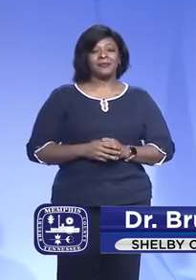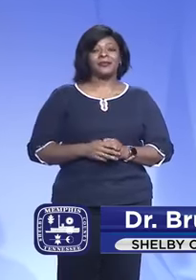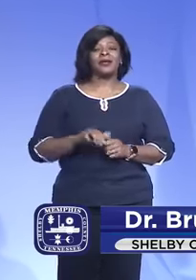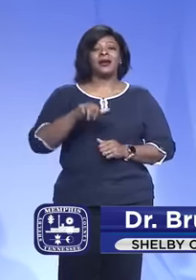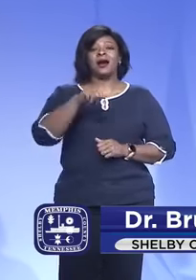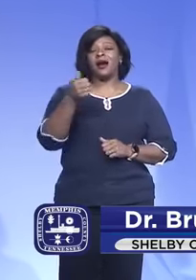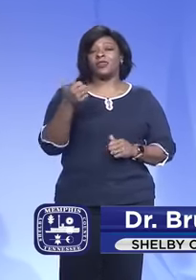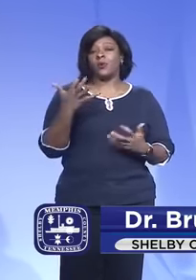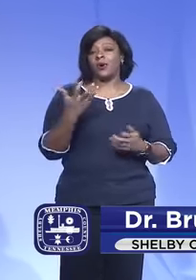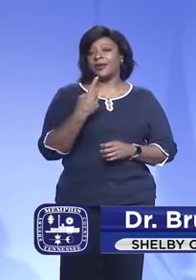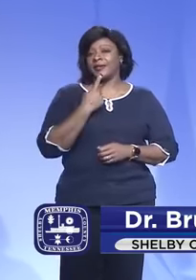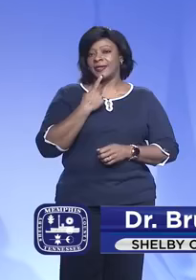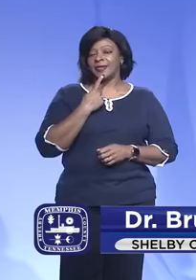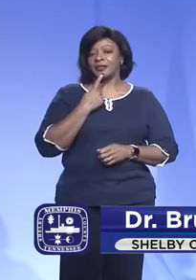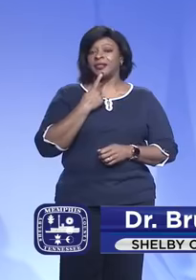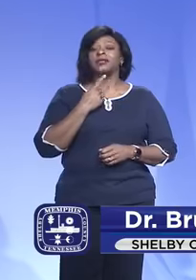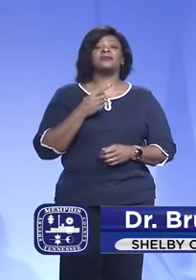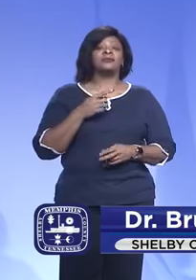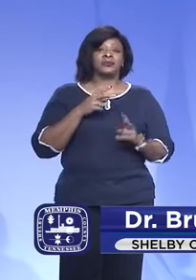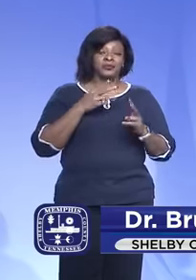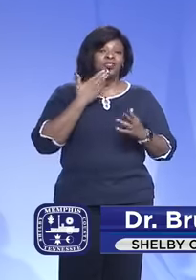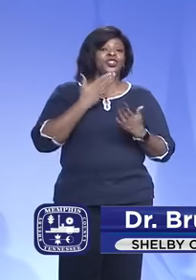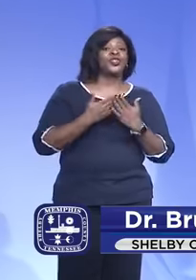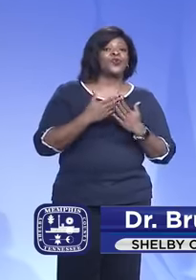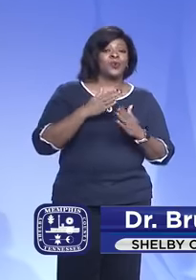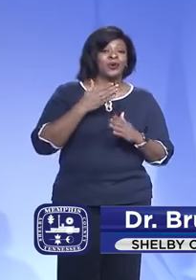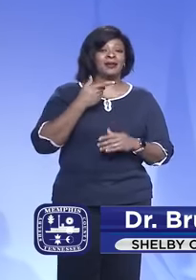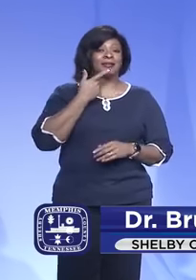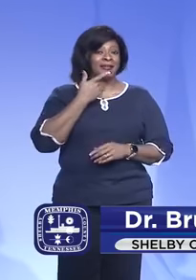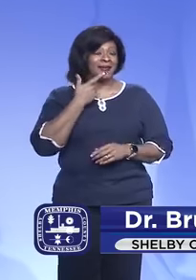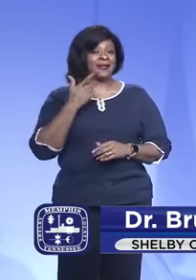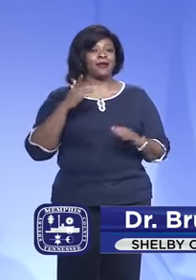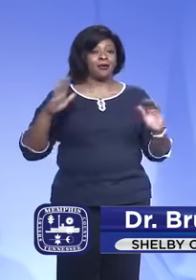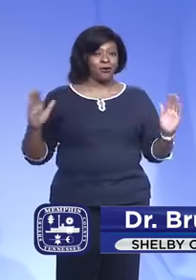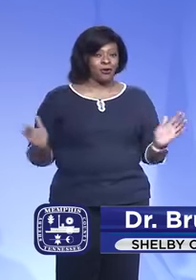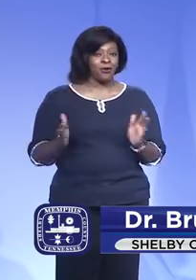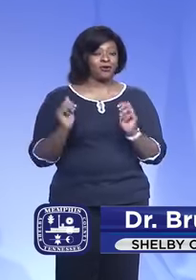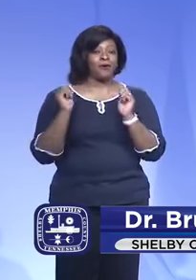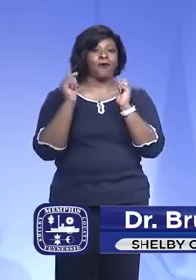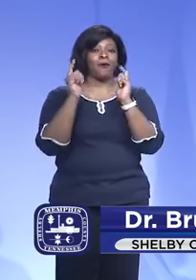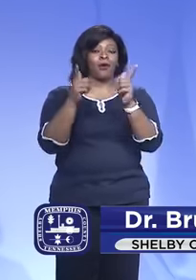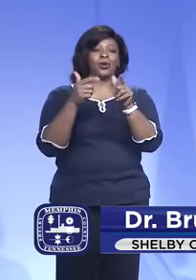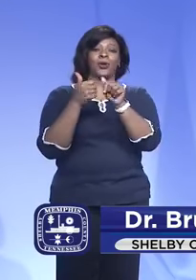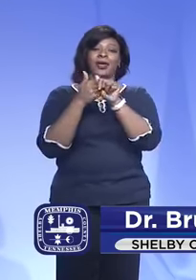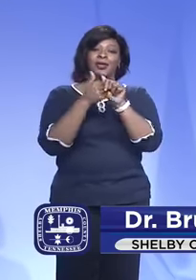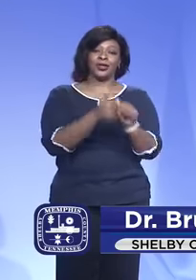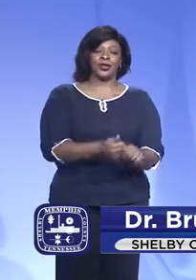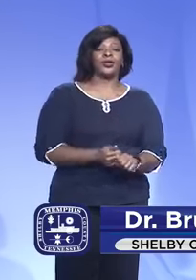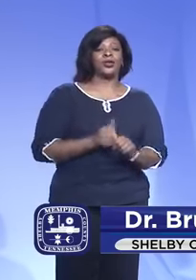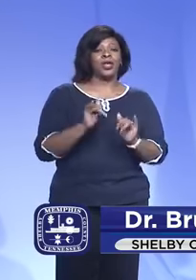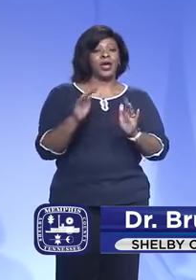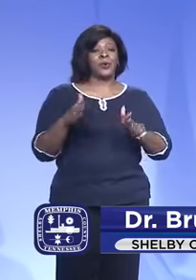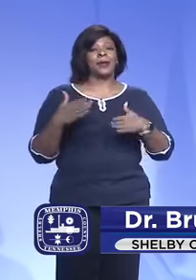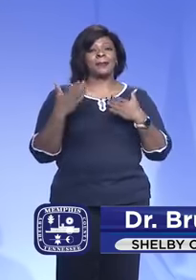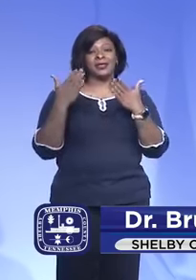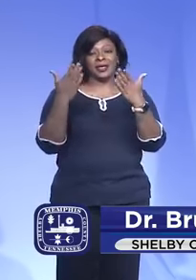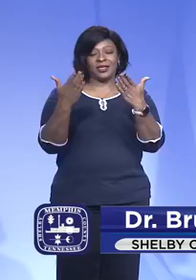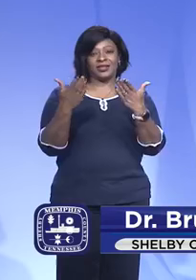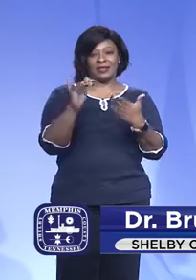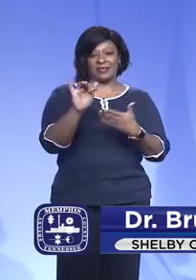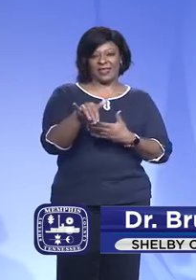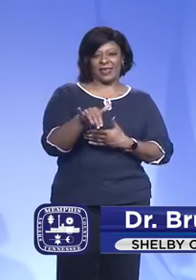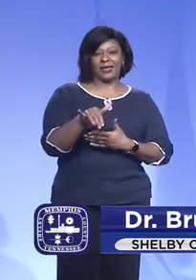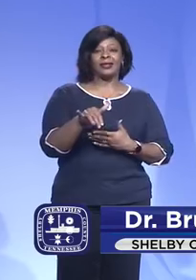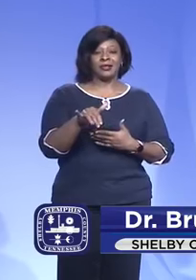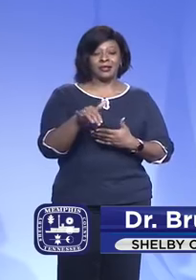than saying, well said, and urging everyone to adhere to the recommendations that